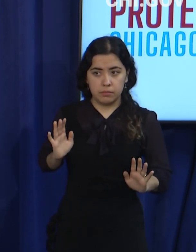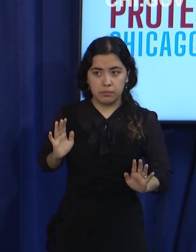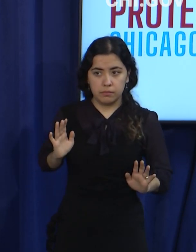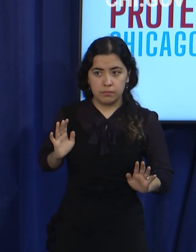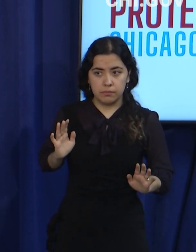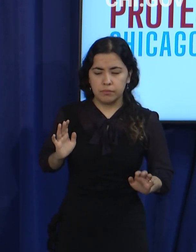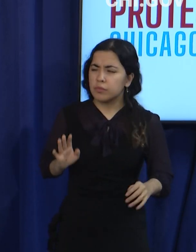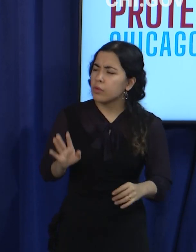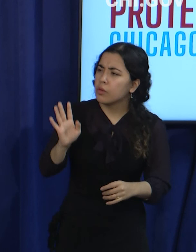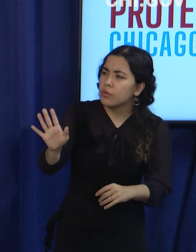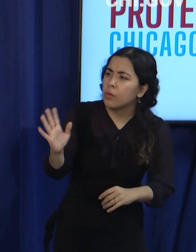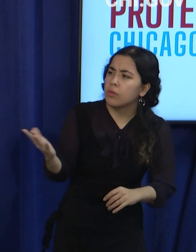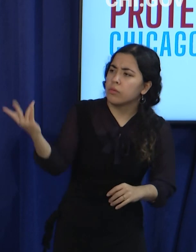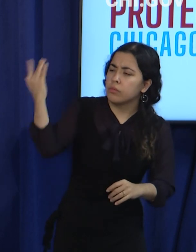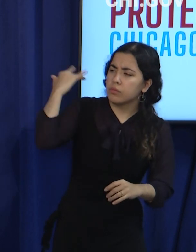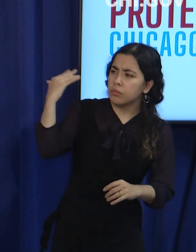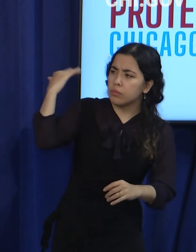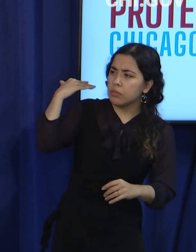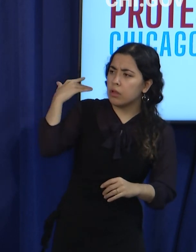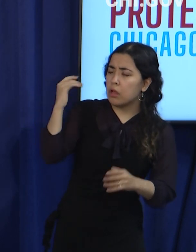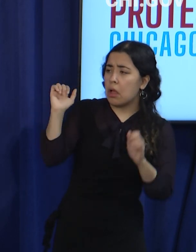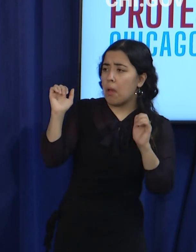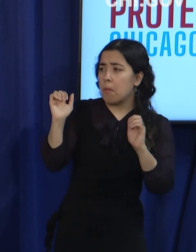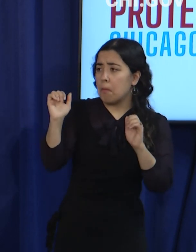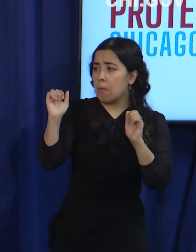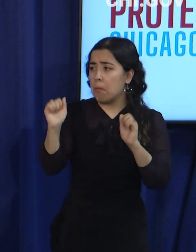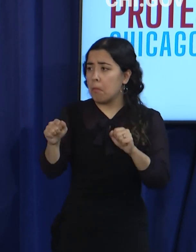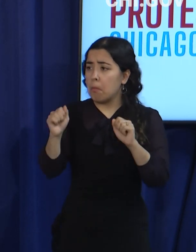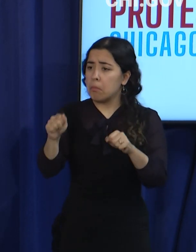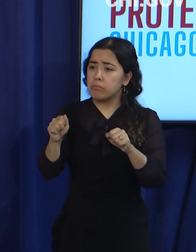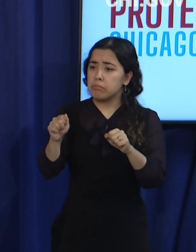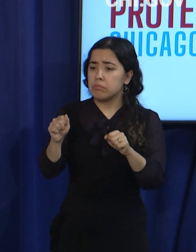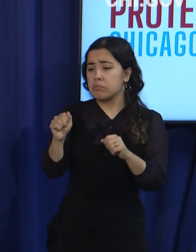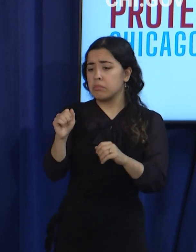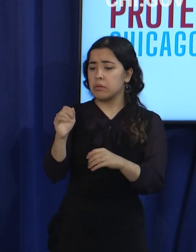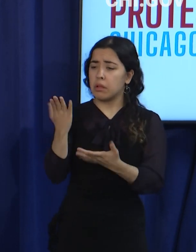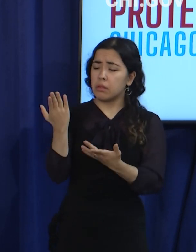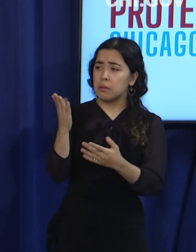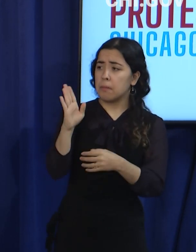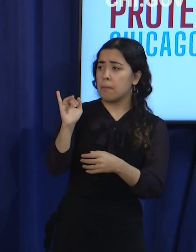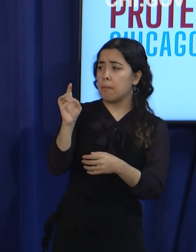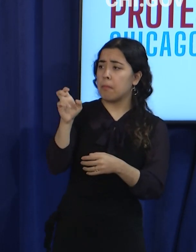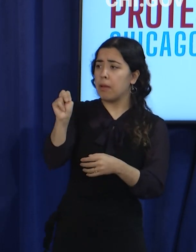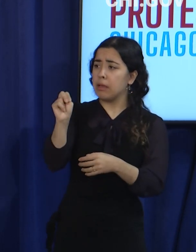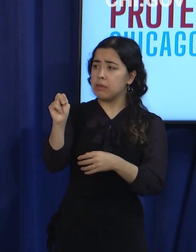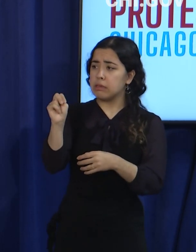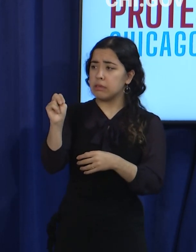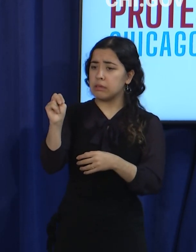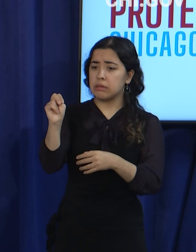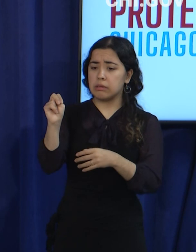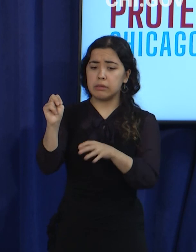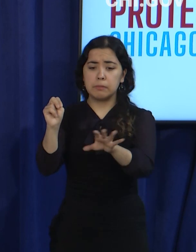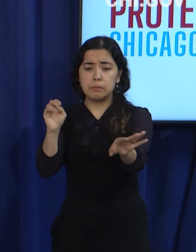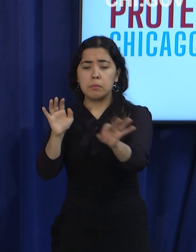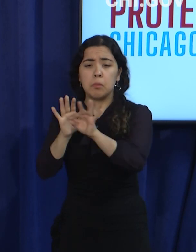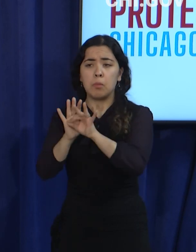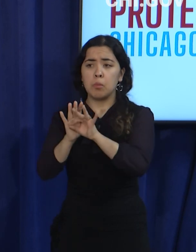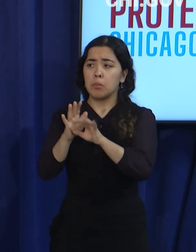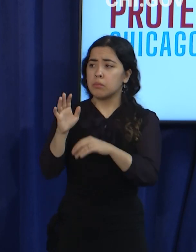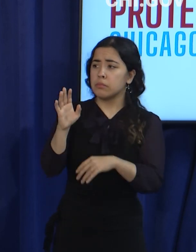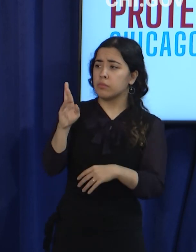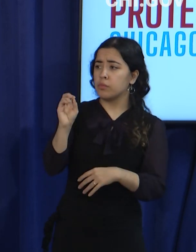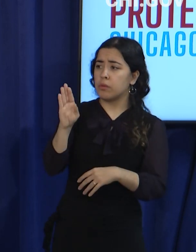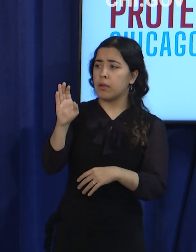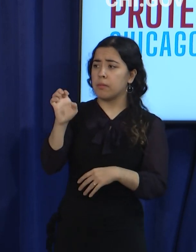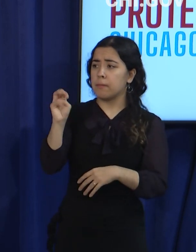a potential cabinet appointee in the Biden administration. Would you like to see Rahm Emanuel in the Biden administration